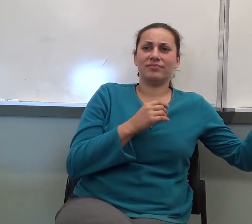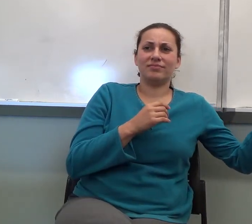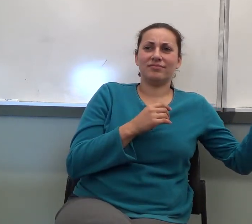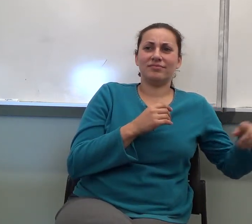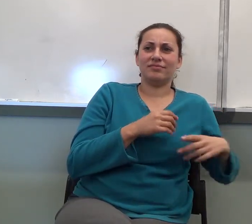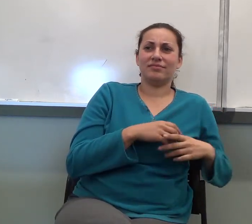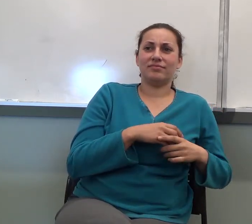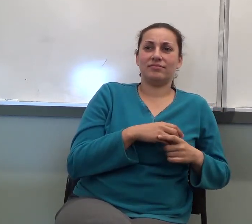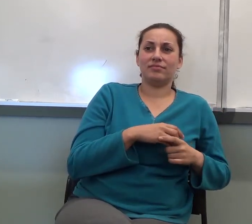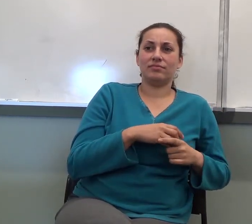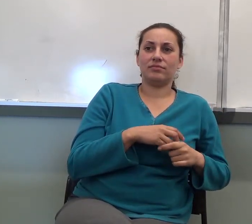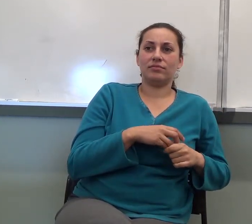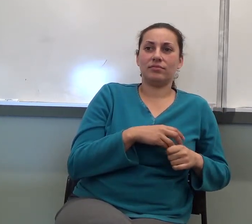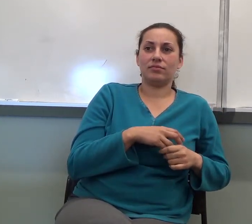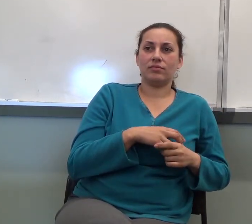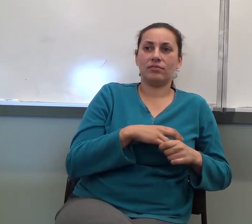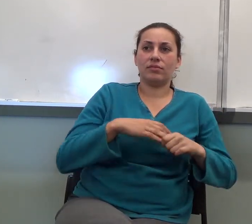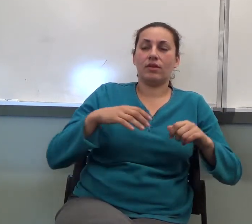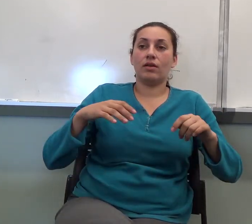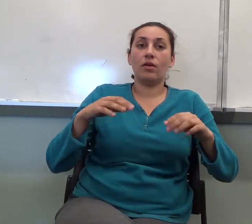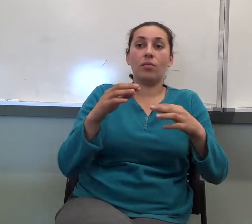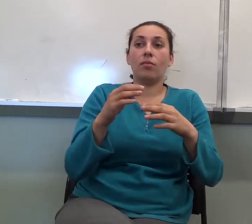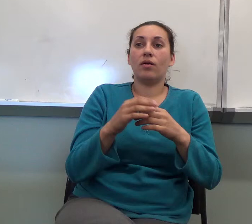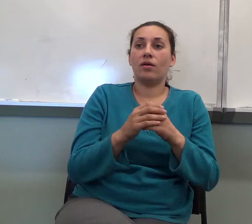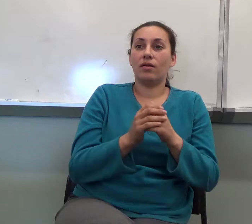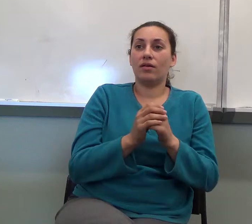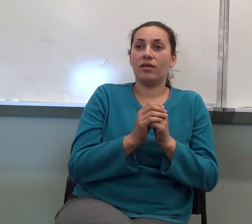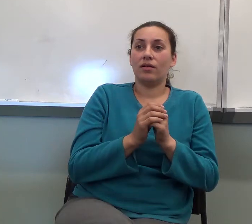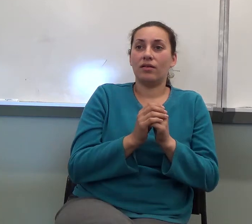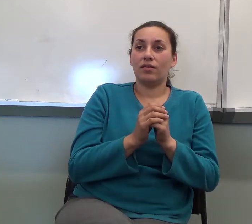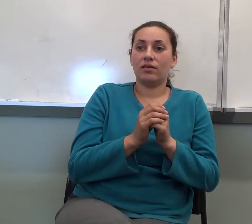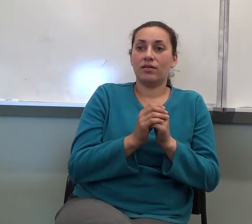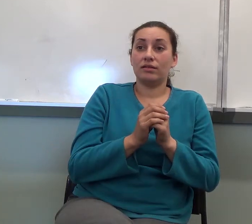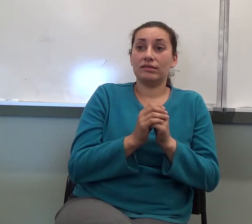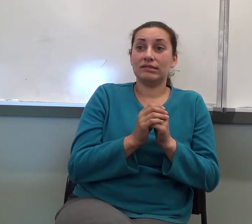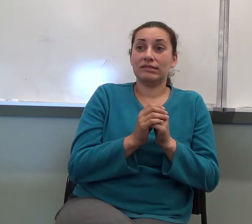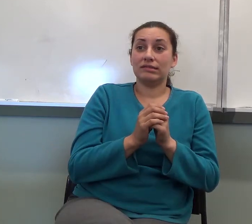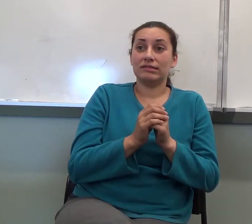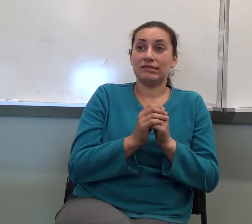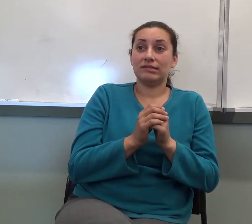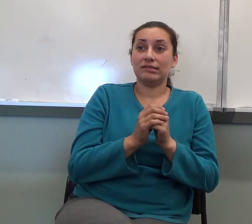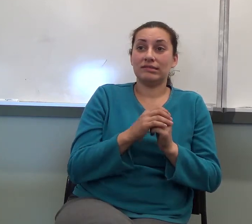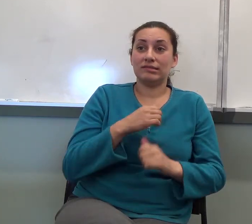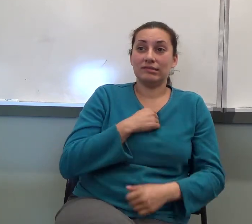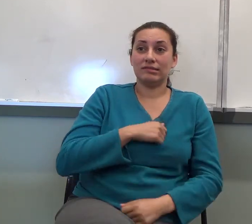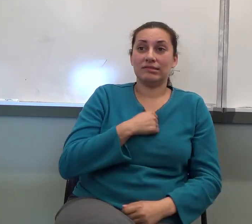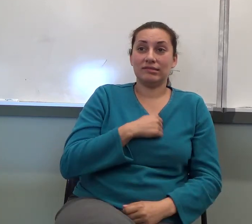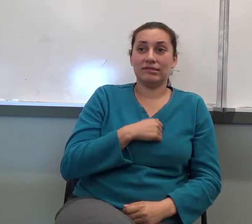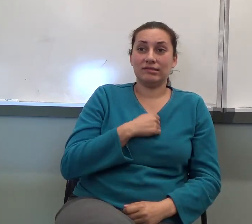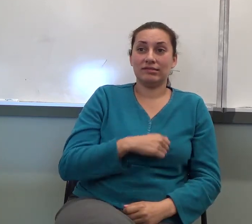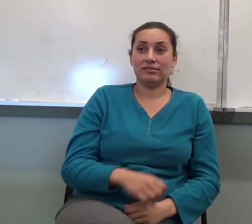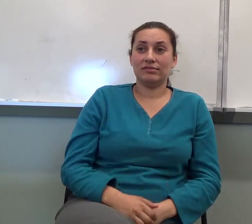Very simple. Yeah. Okay, we're on page 443. We have something that goes between pounds and